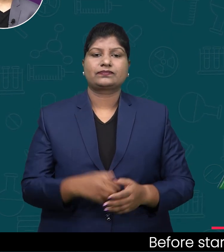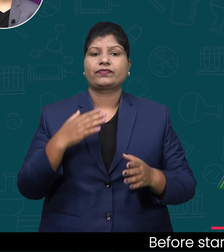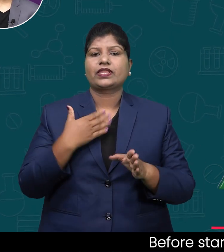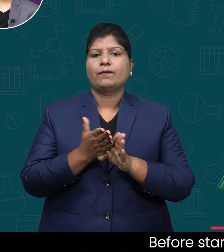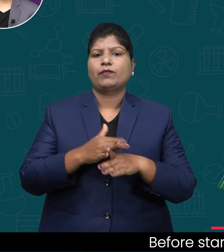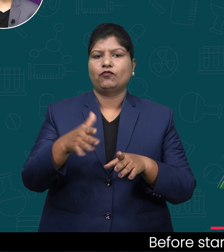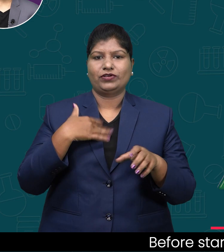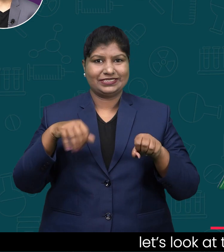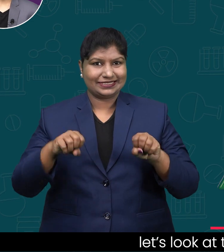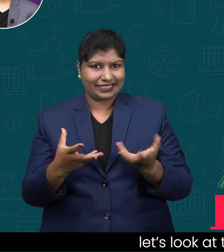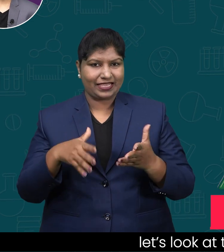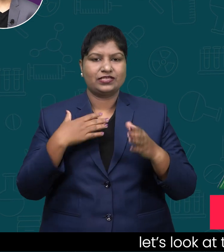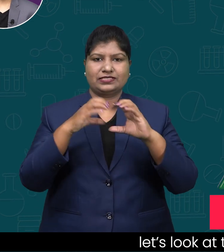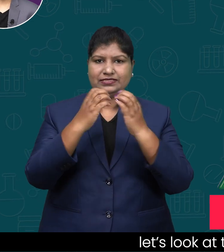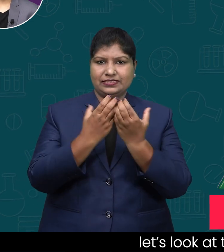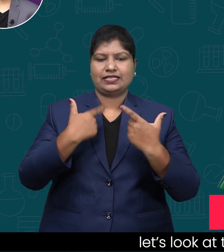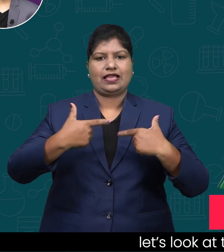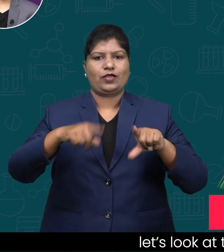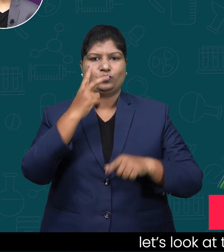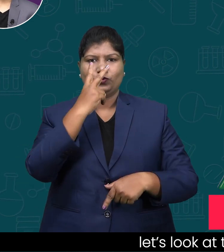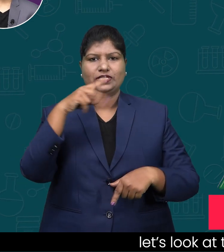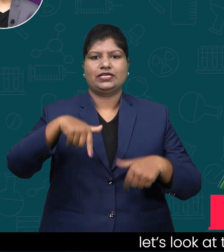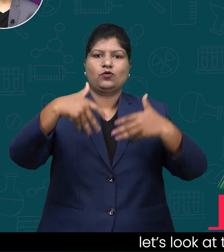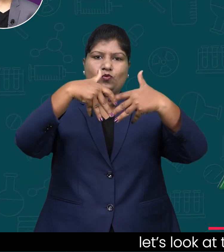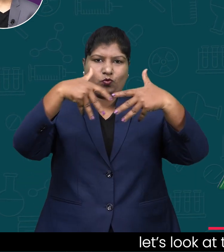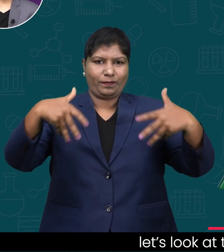Before starting this session, let's look at the concept map.